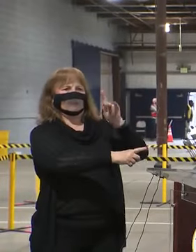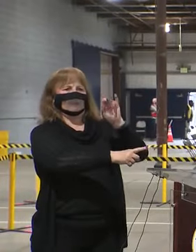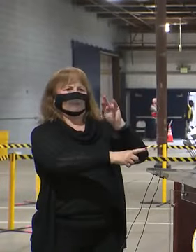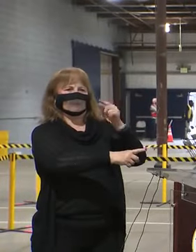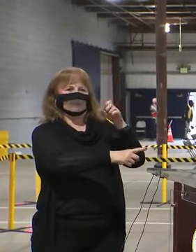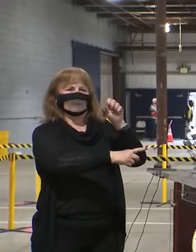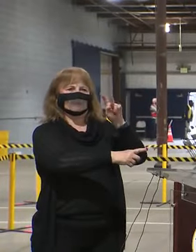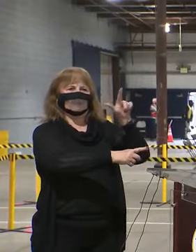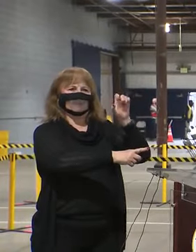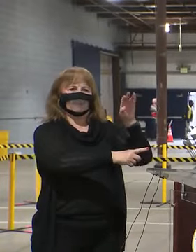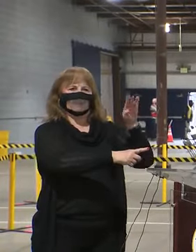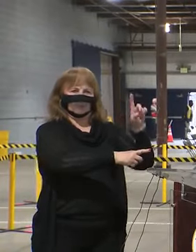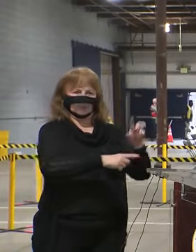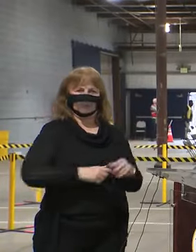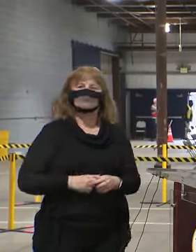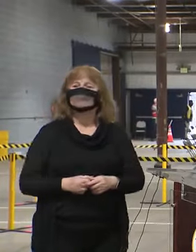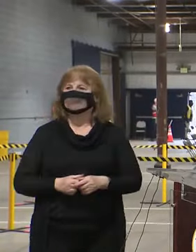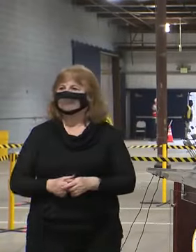Maryland.